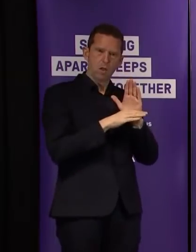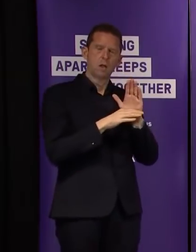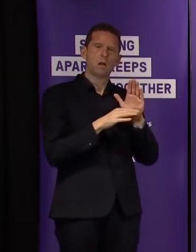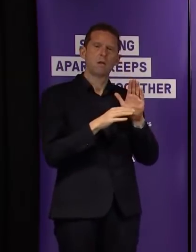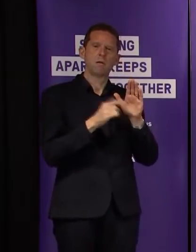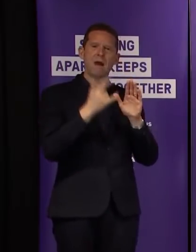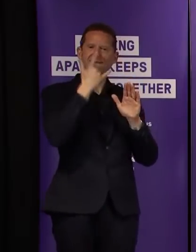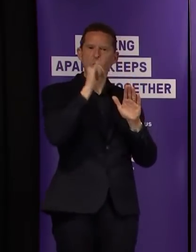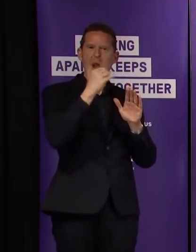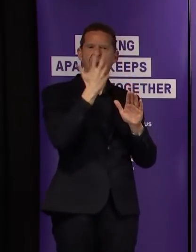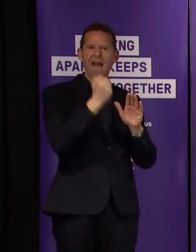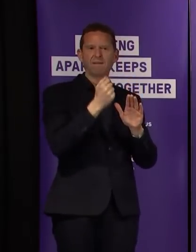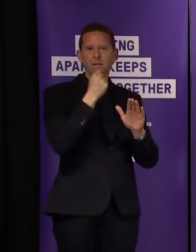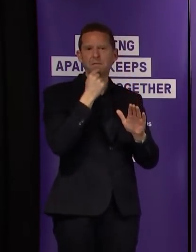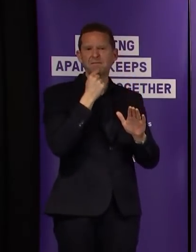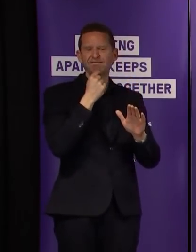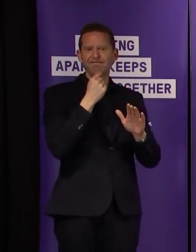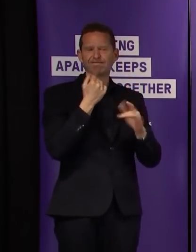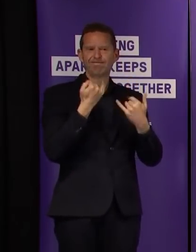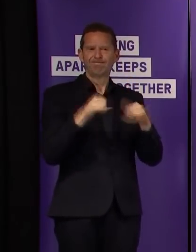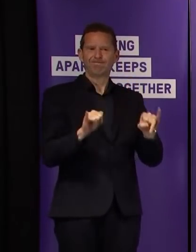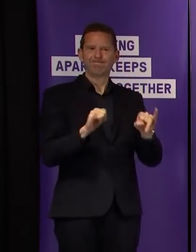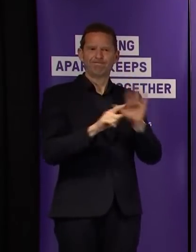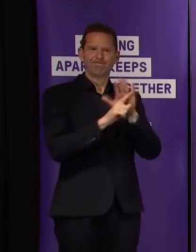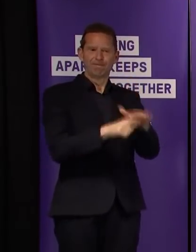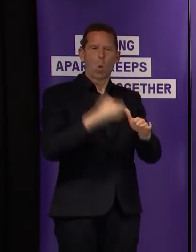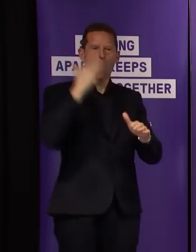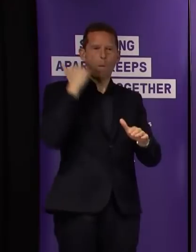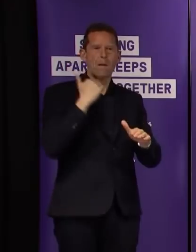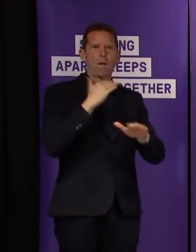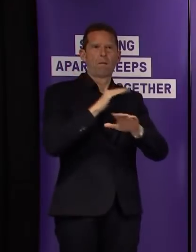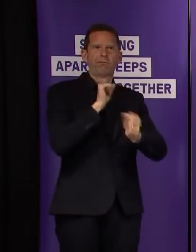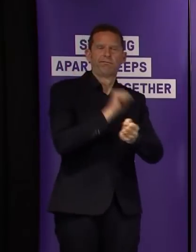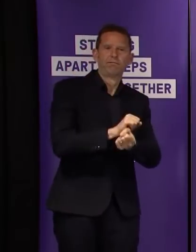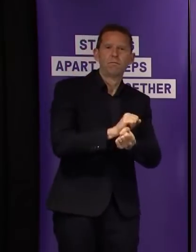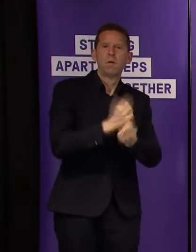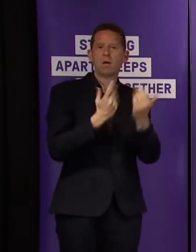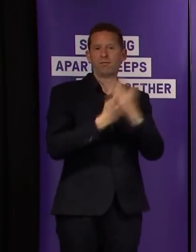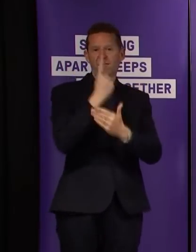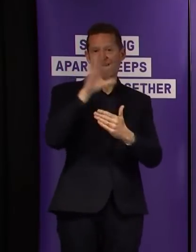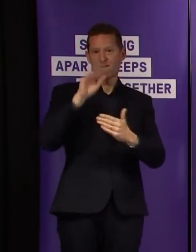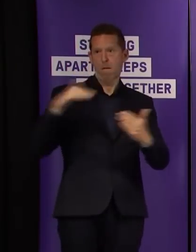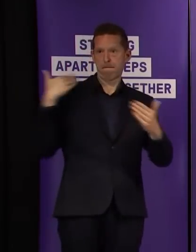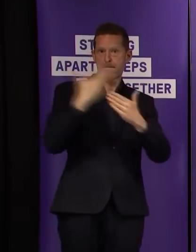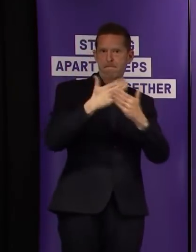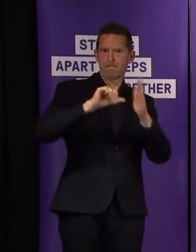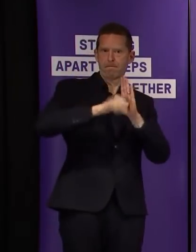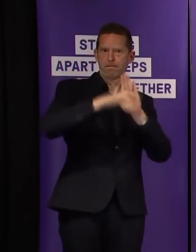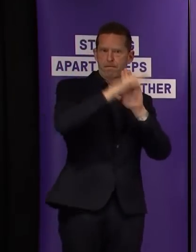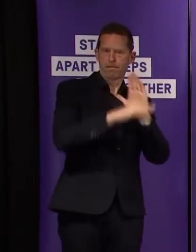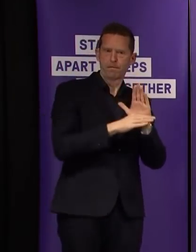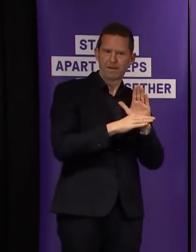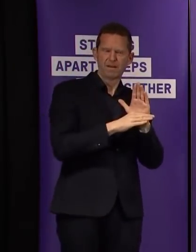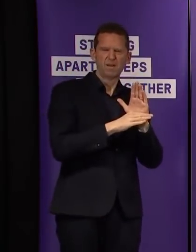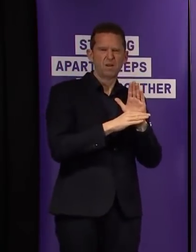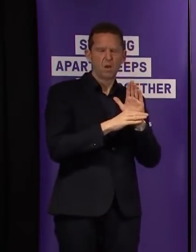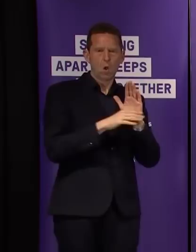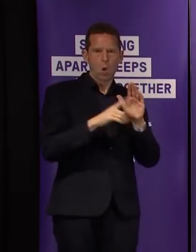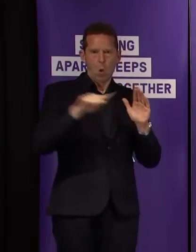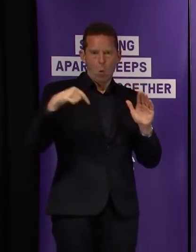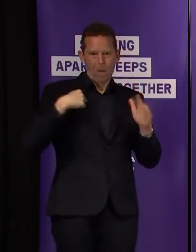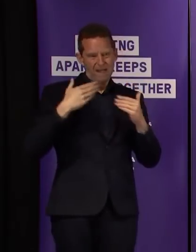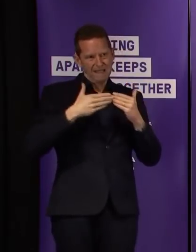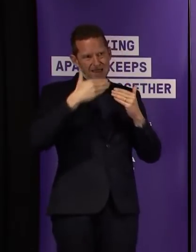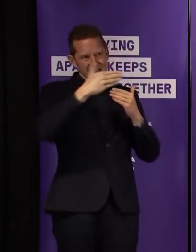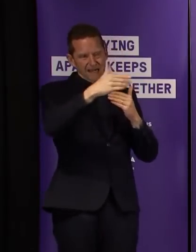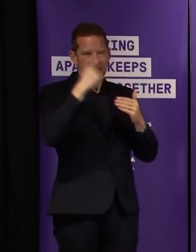on women in lots of different ways, and that's something that we will have to work really hard on the other side of this to try